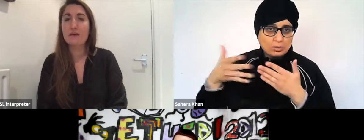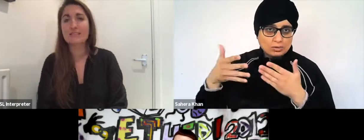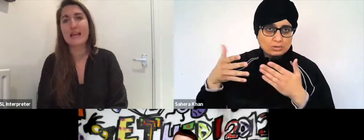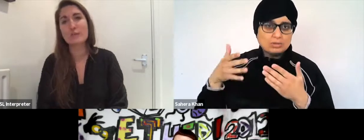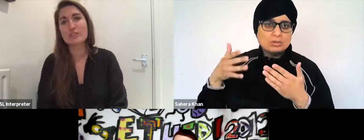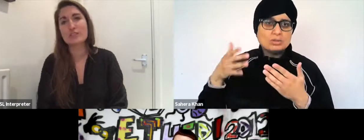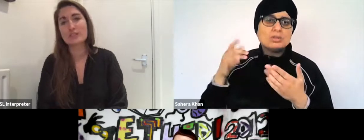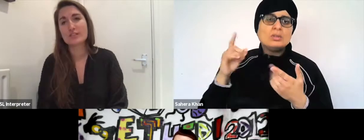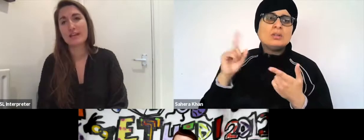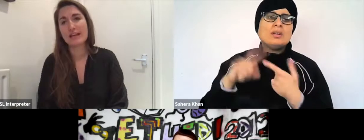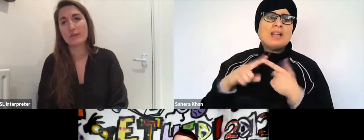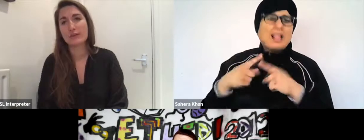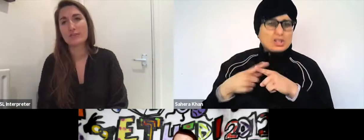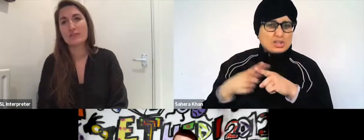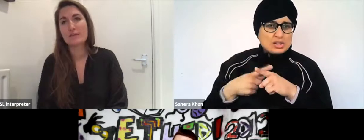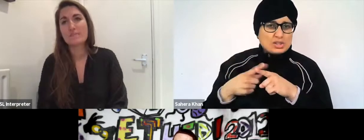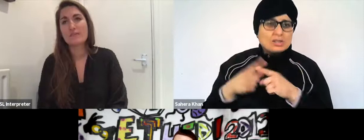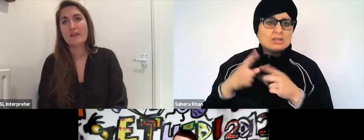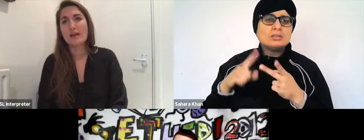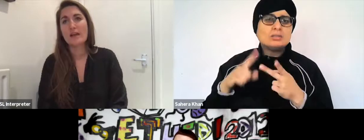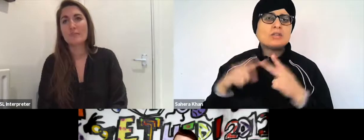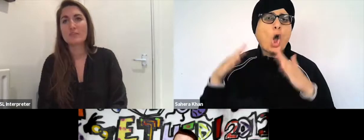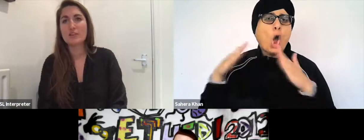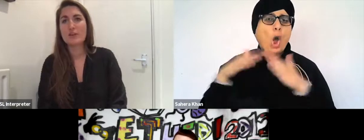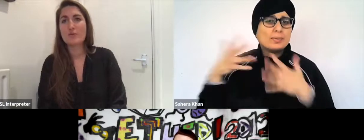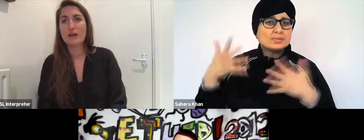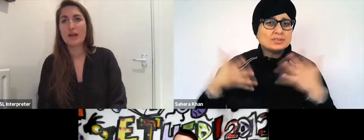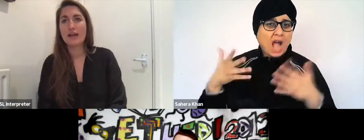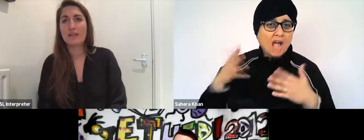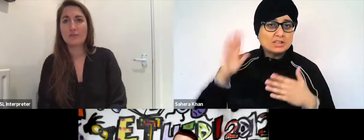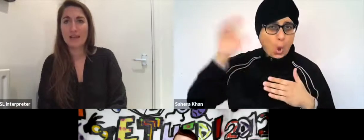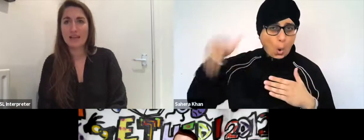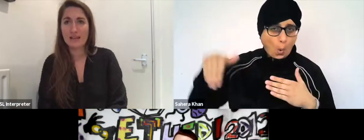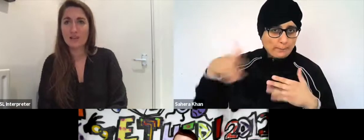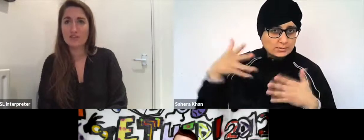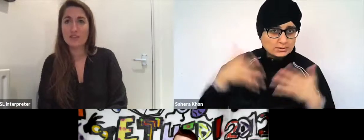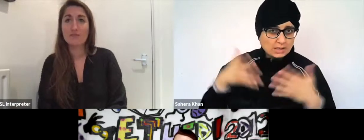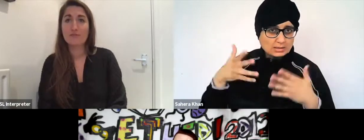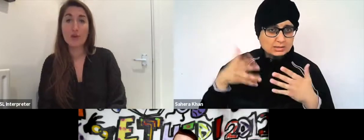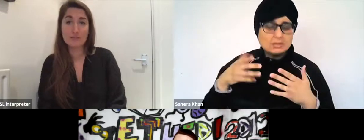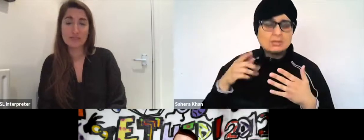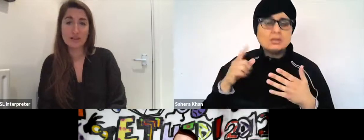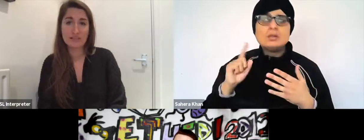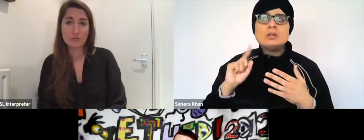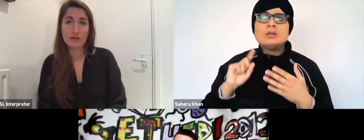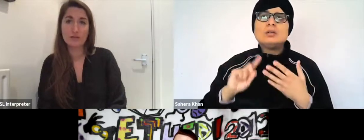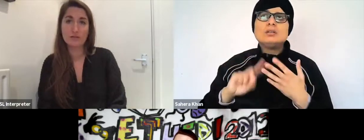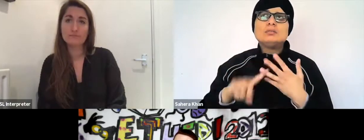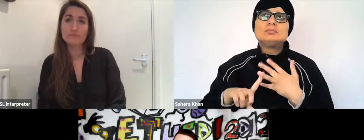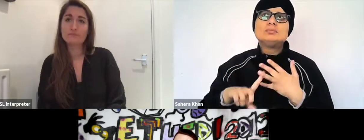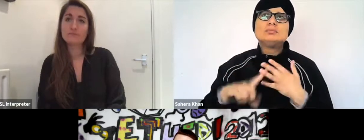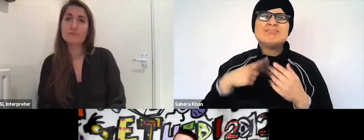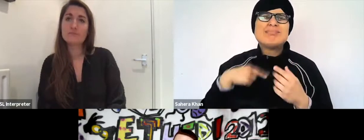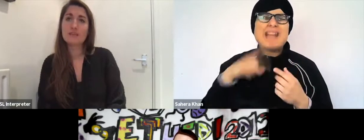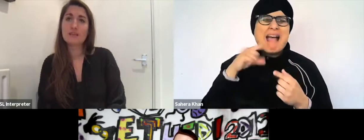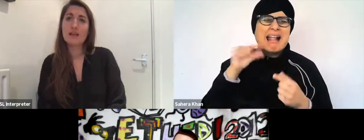Well, my first language is British Sign Language. And then I've got English, and then I've got Home Sign as well.